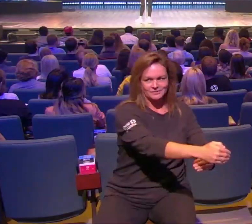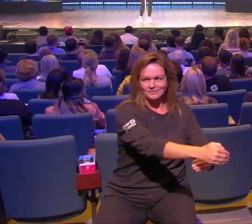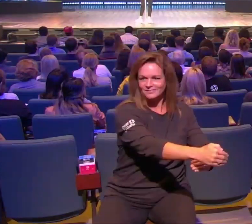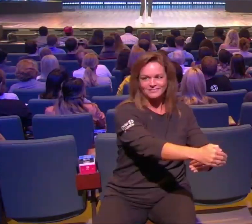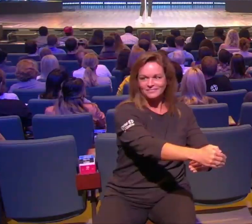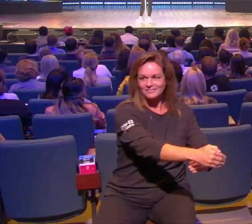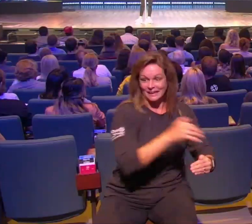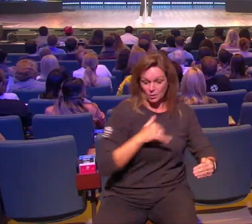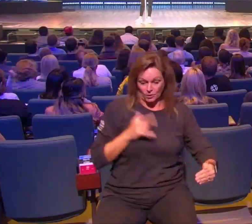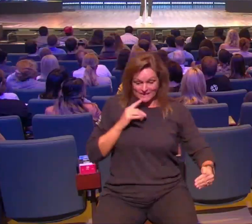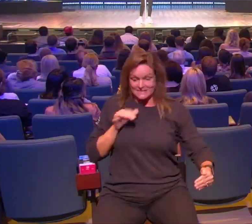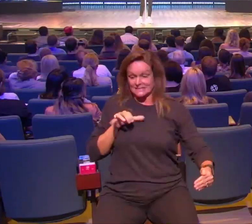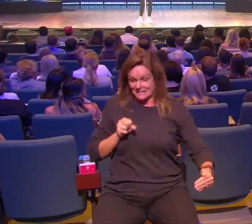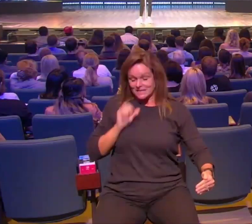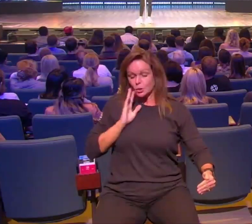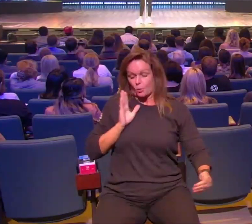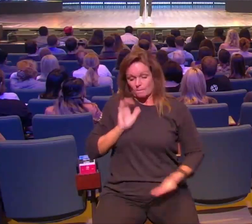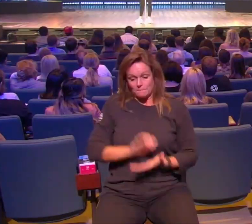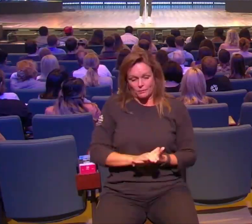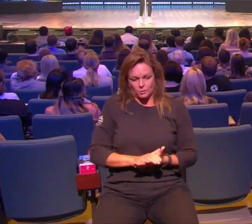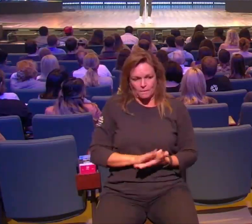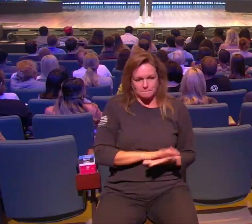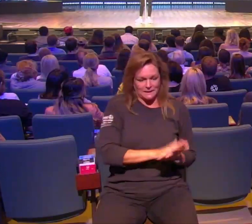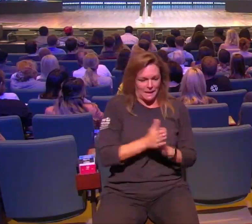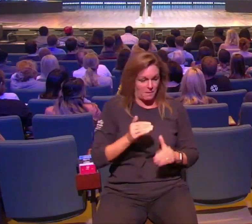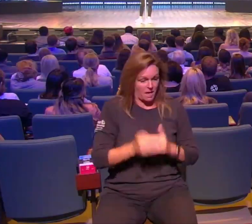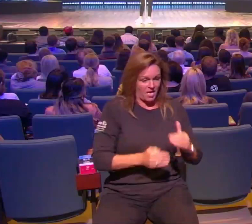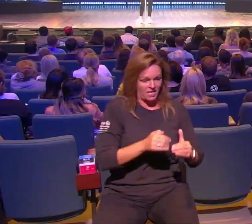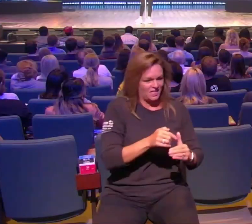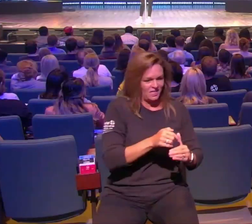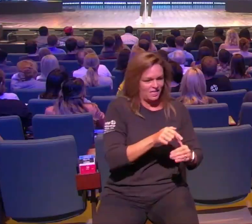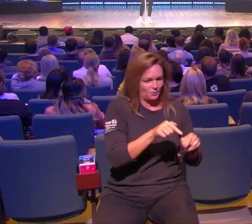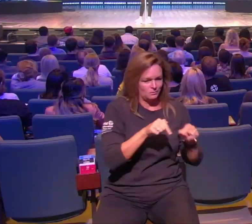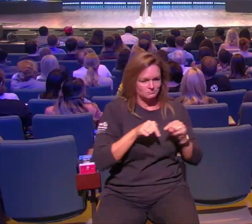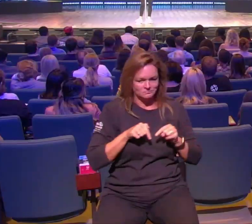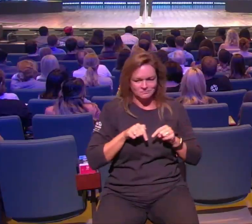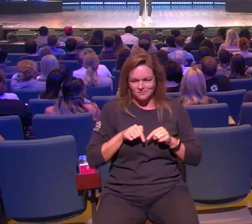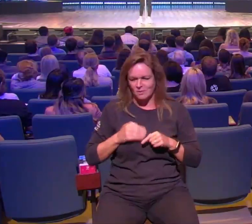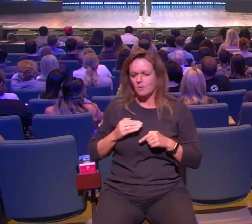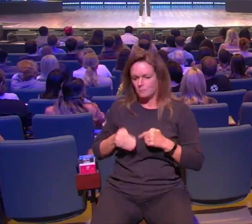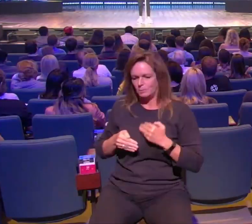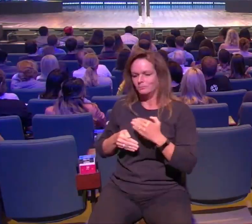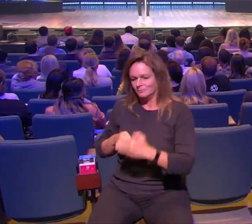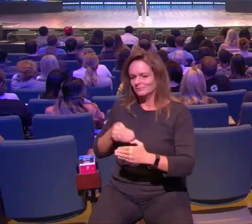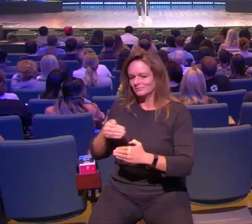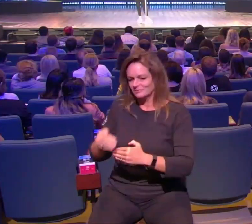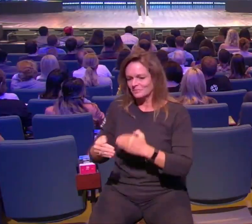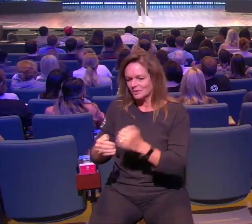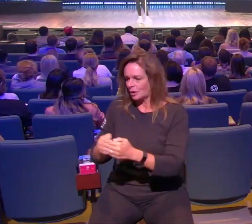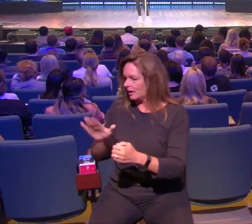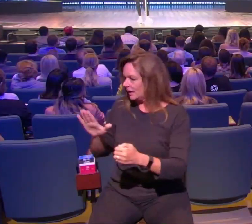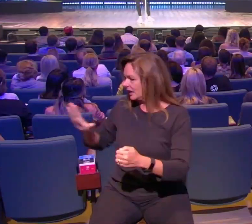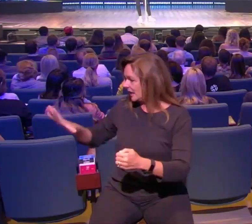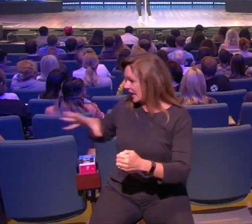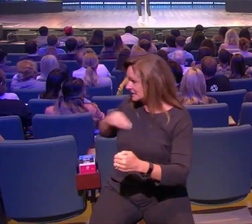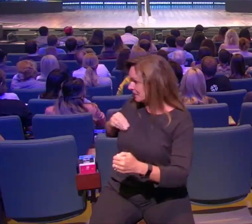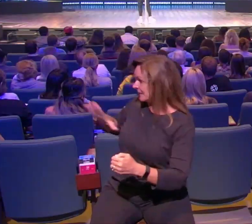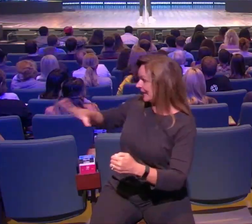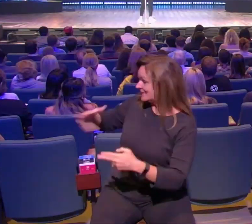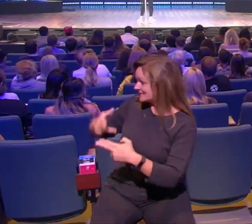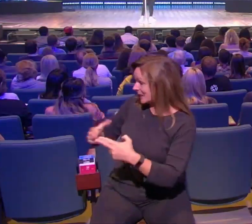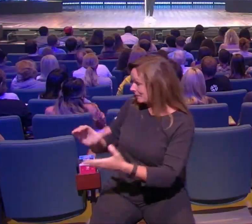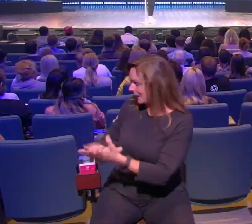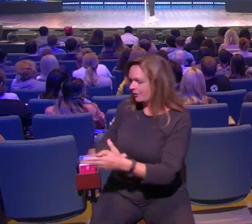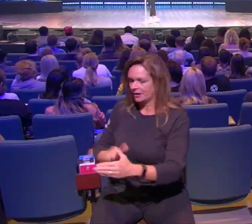it. See, this moment changed everything. And you've heard us say before that not